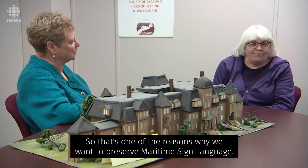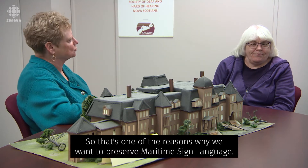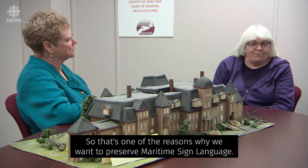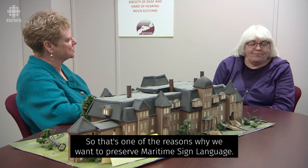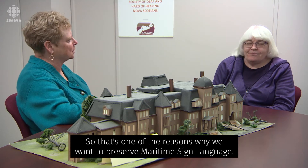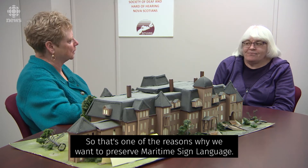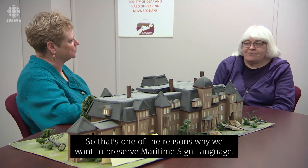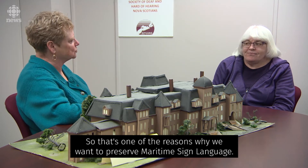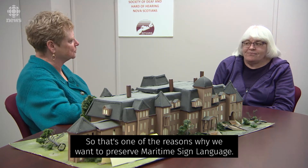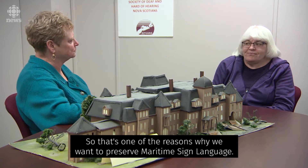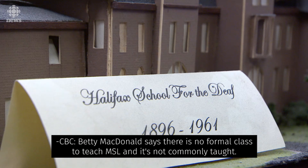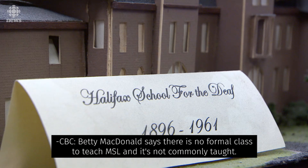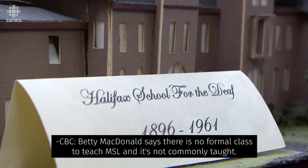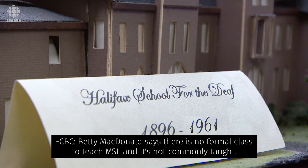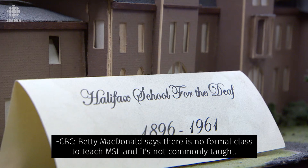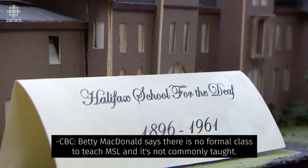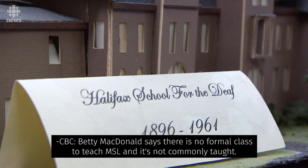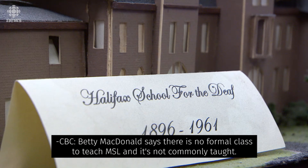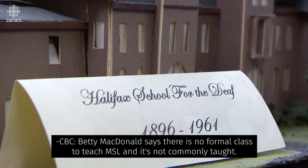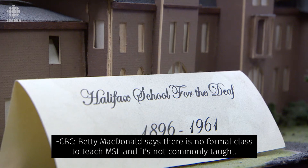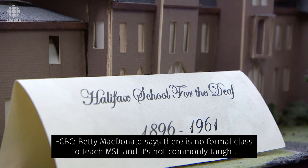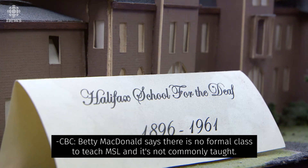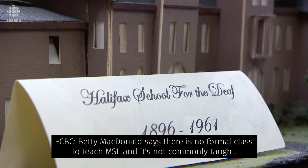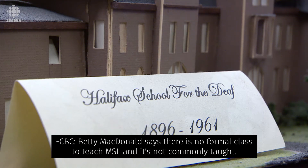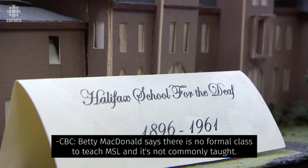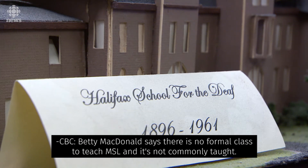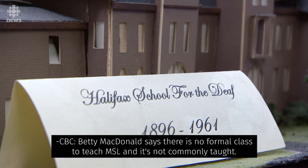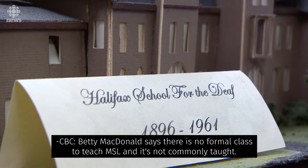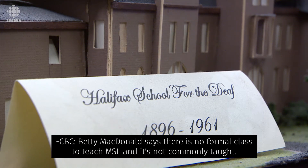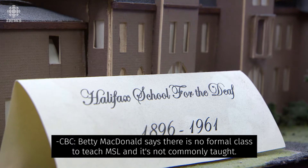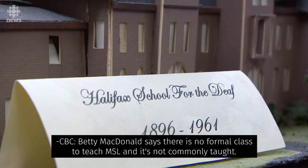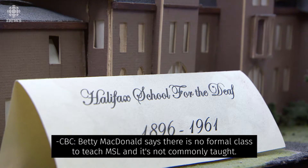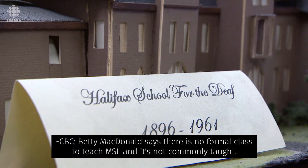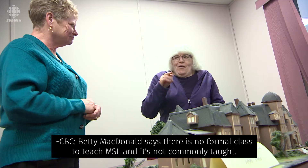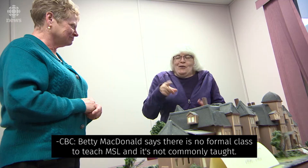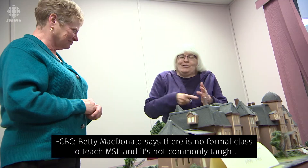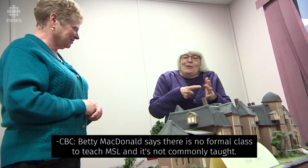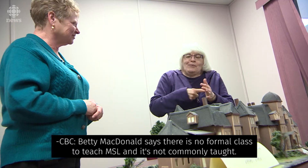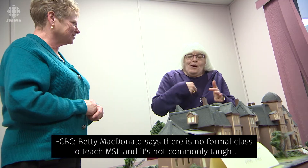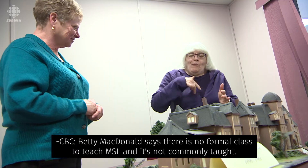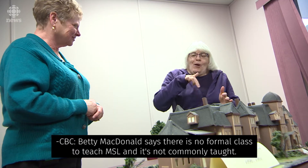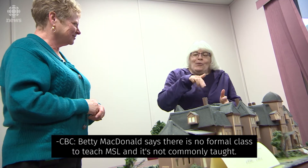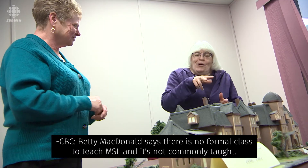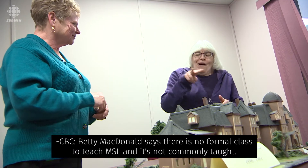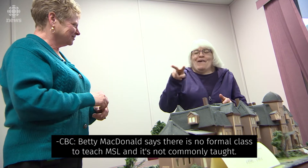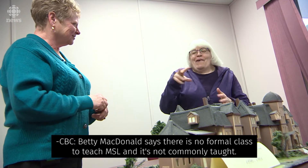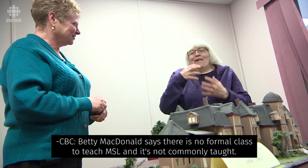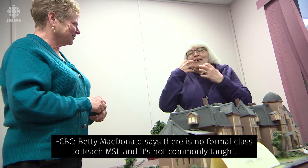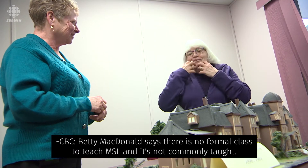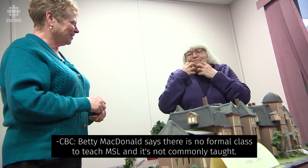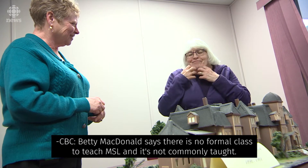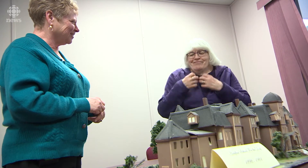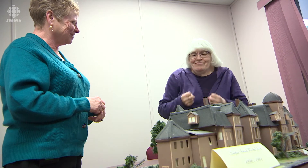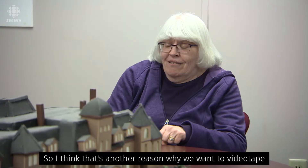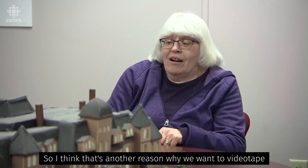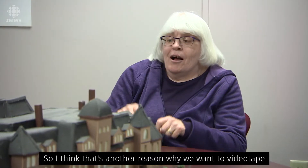Maritime Sign Language. Betty McDonald says there's no formal class to teach MSL, and it's not commonly taught.